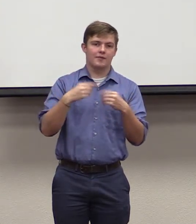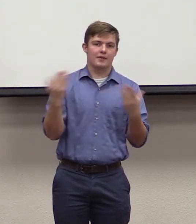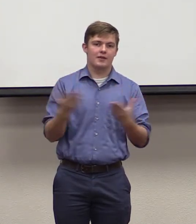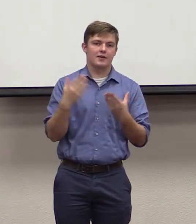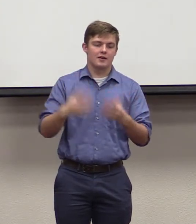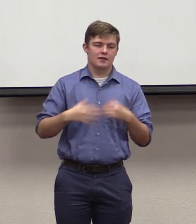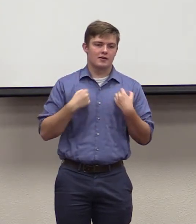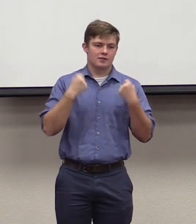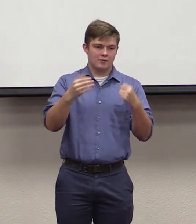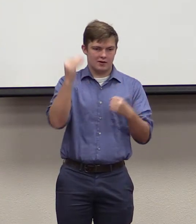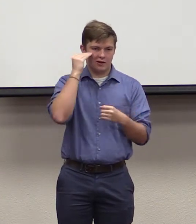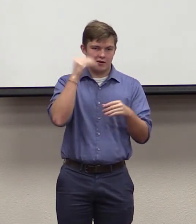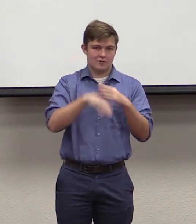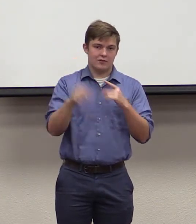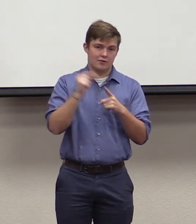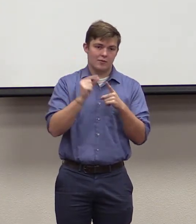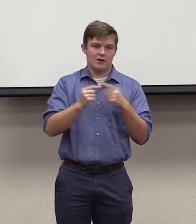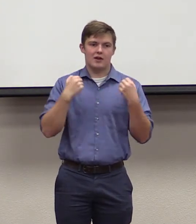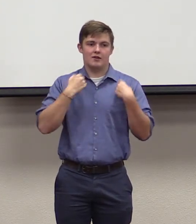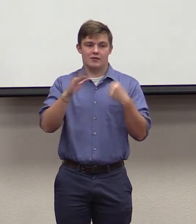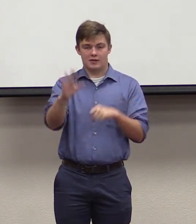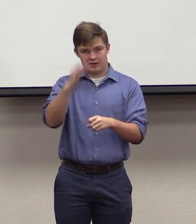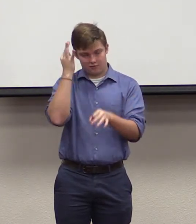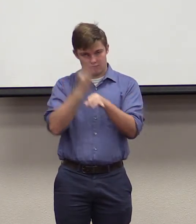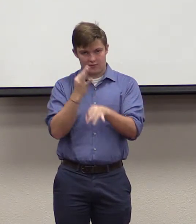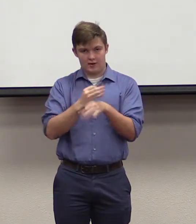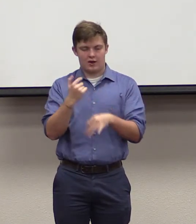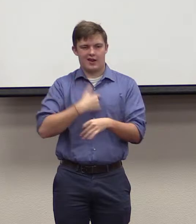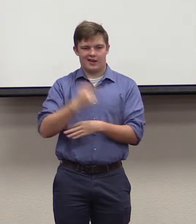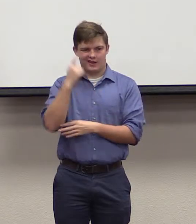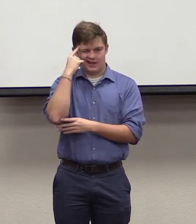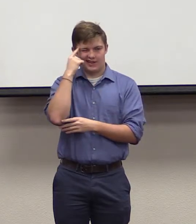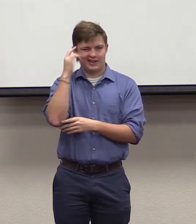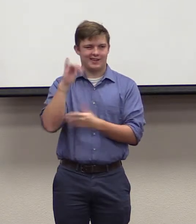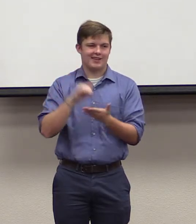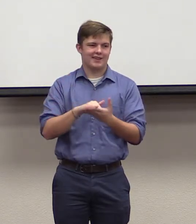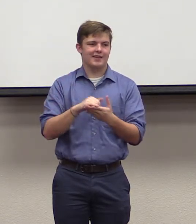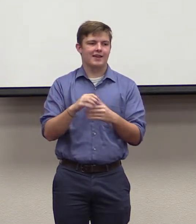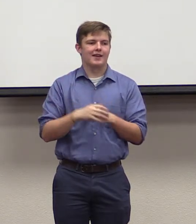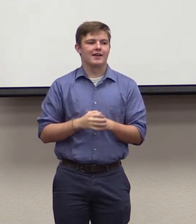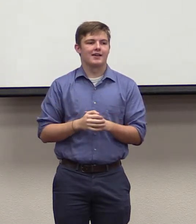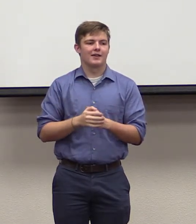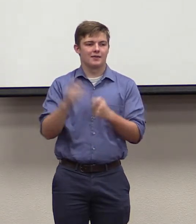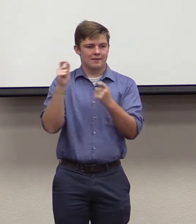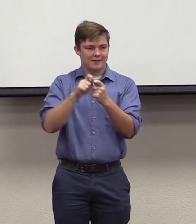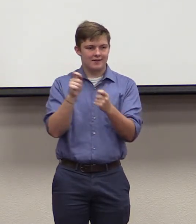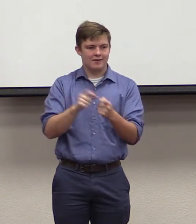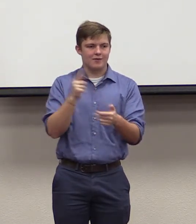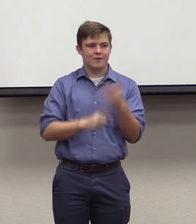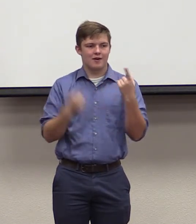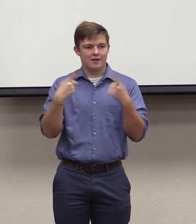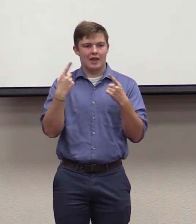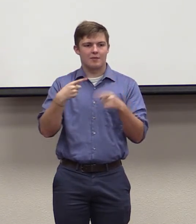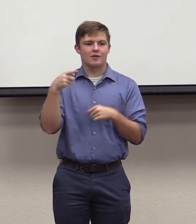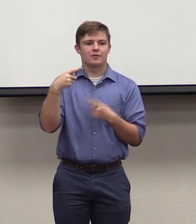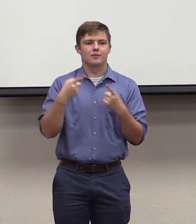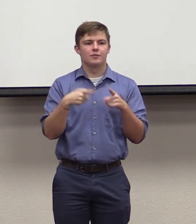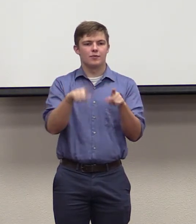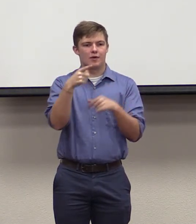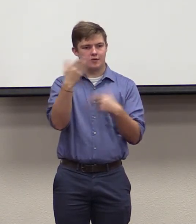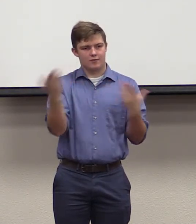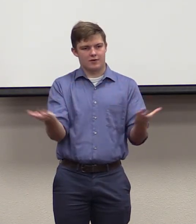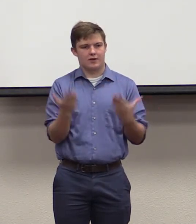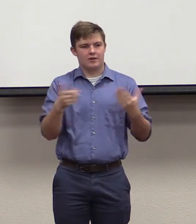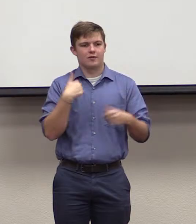Word and then also strengthen his own faith. And Nathan, I think that's exactly what has happened while you've been here. We've watched you grow in all of